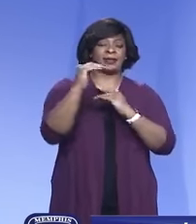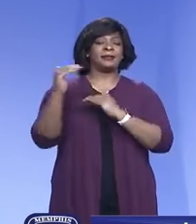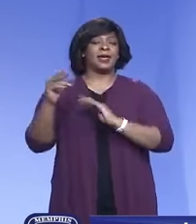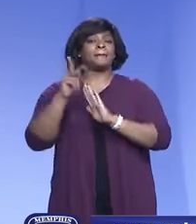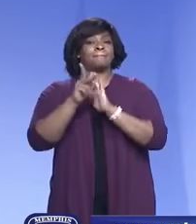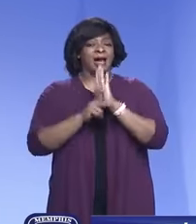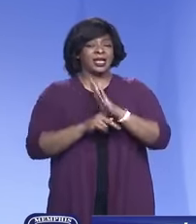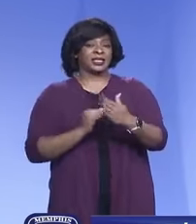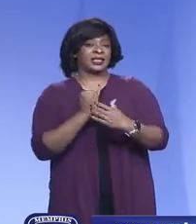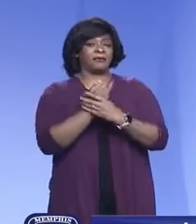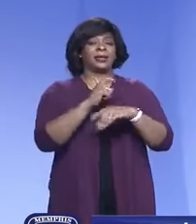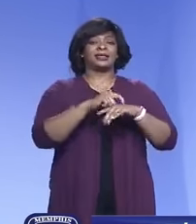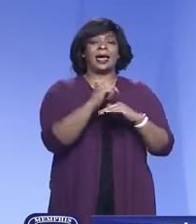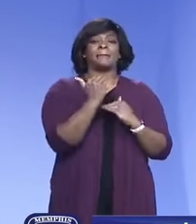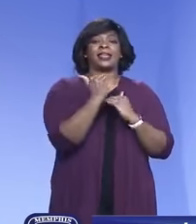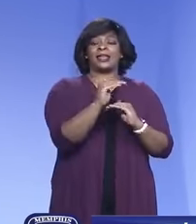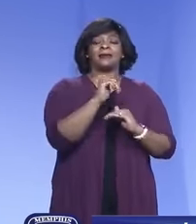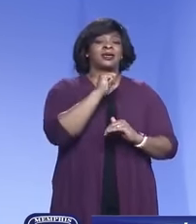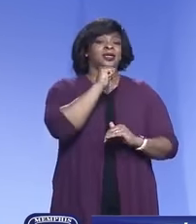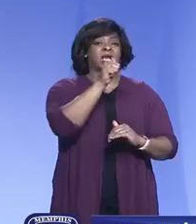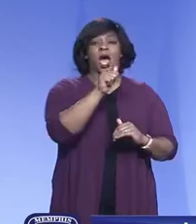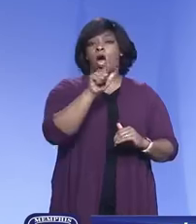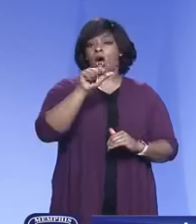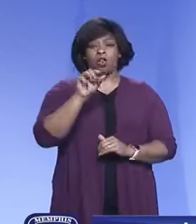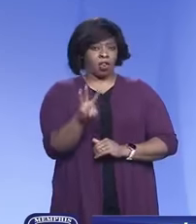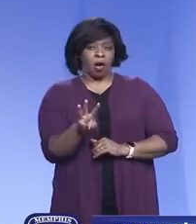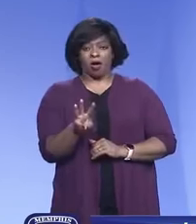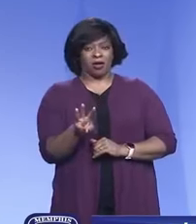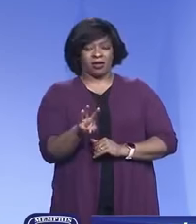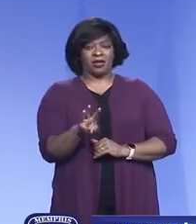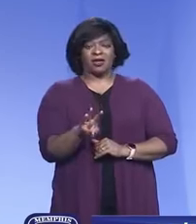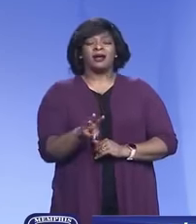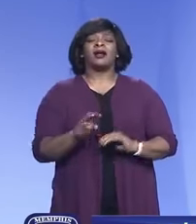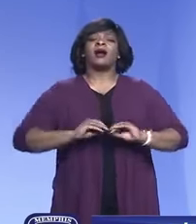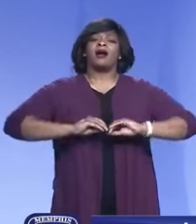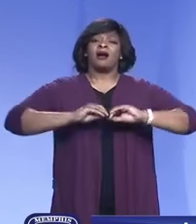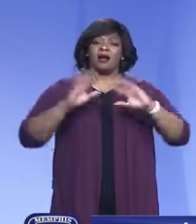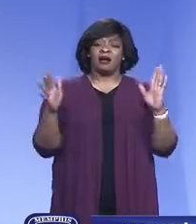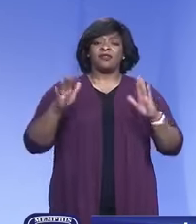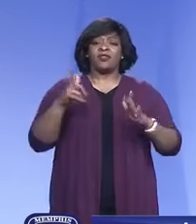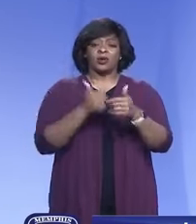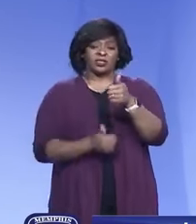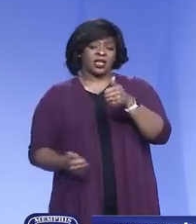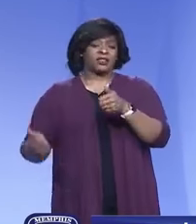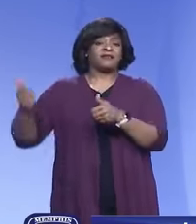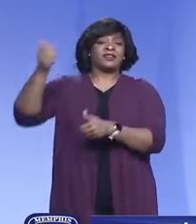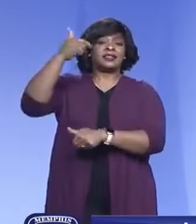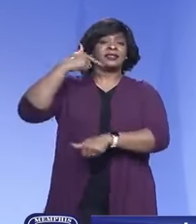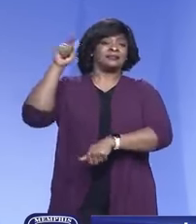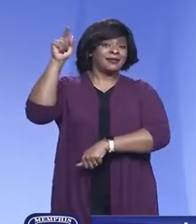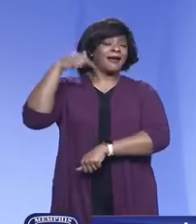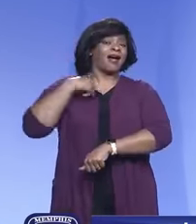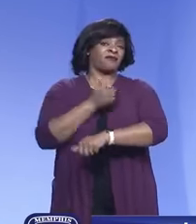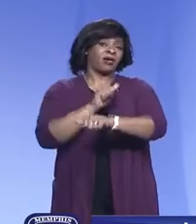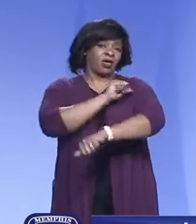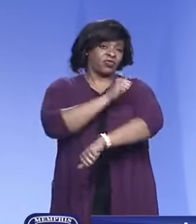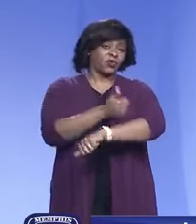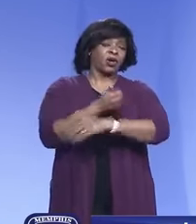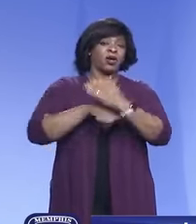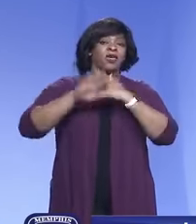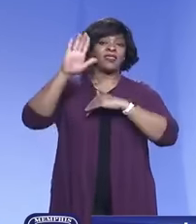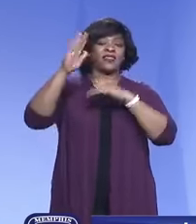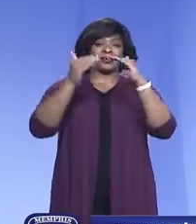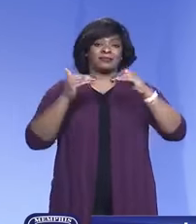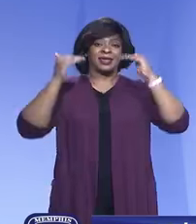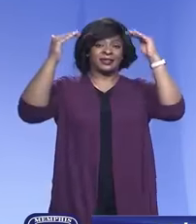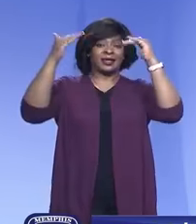it's time limited. It's not a law. And then obviously the elected officials have authorities under their executive